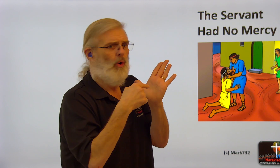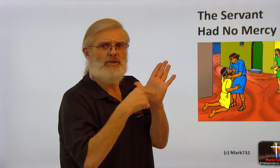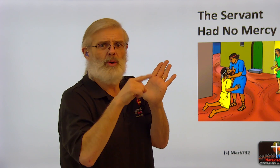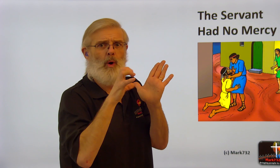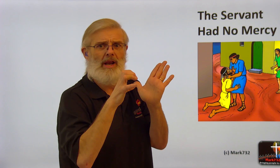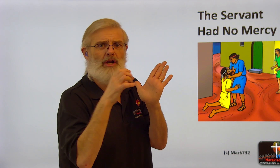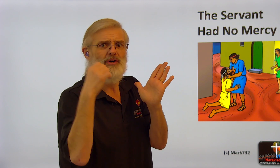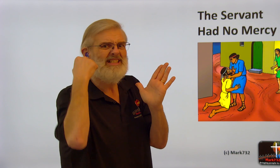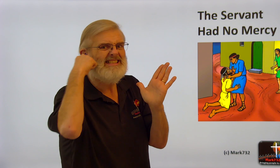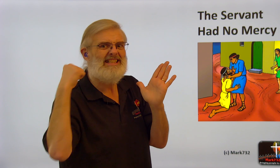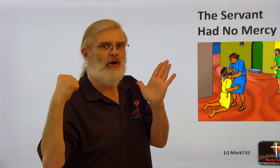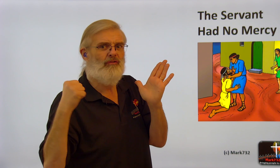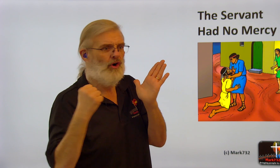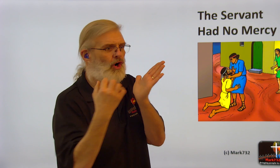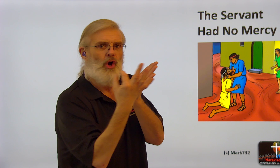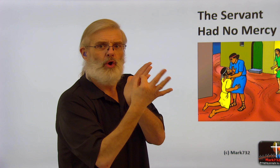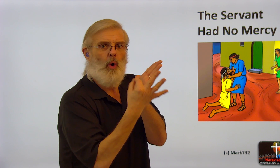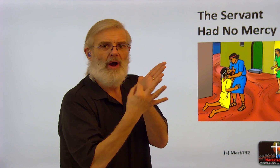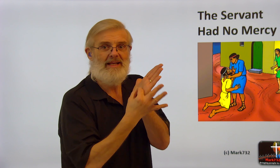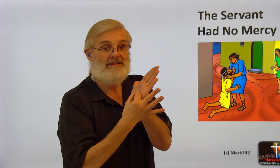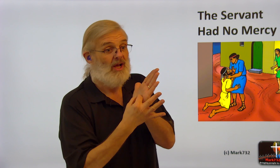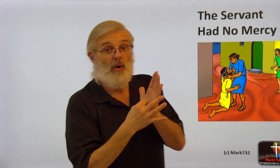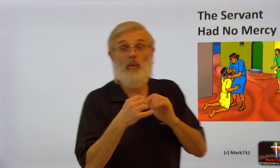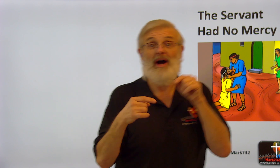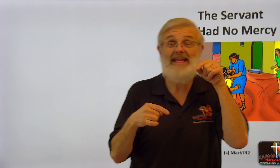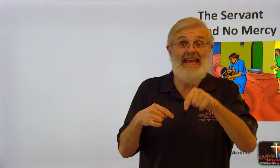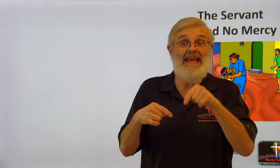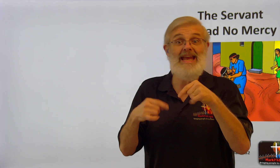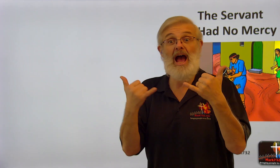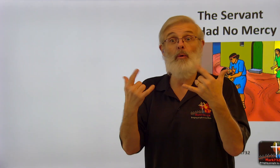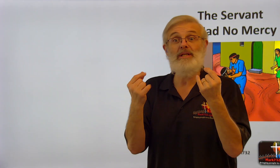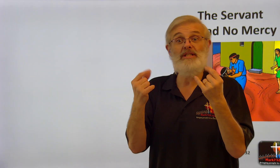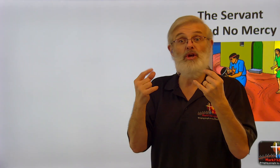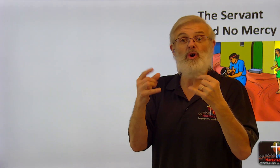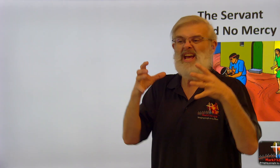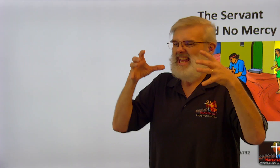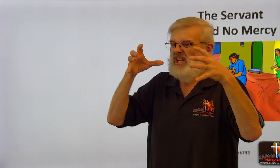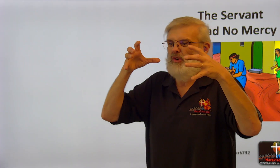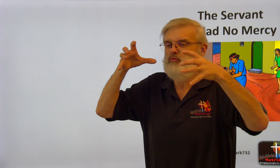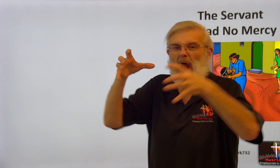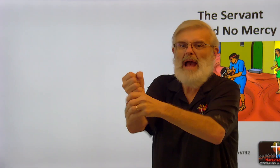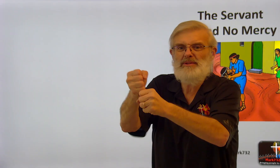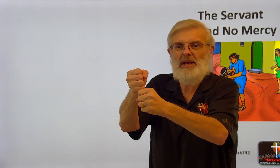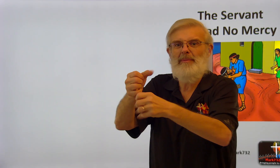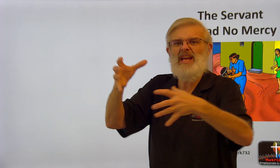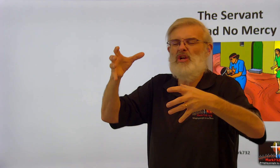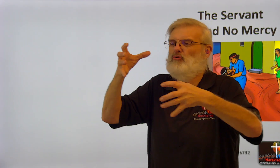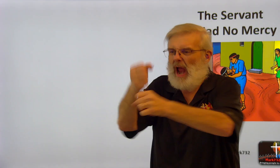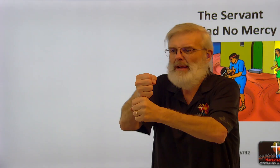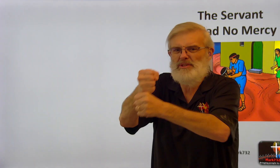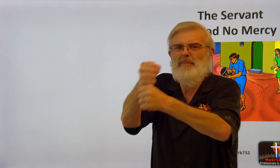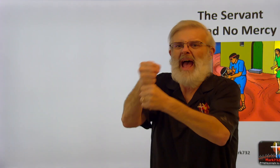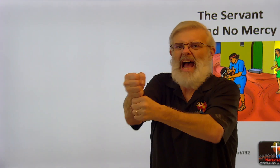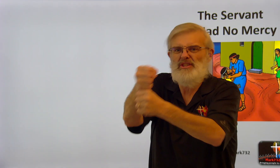him 100 silver coins. Well, now, what does he do? He grabs him and